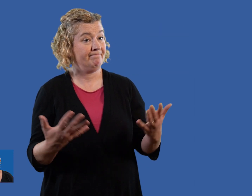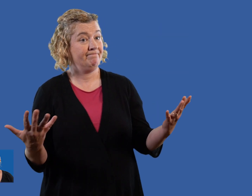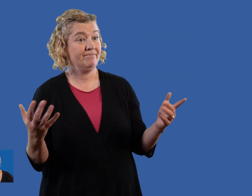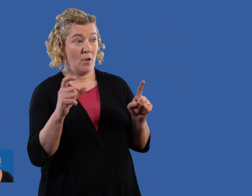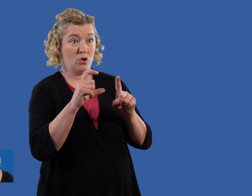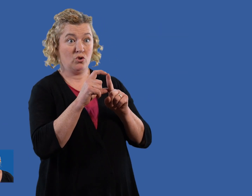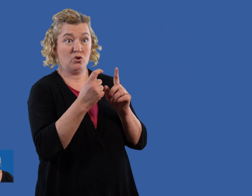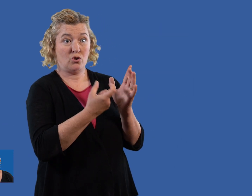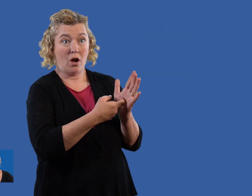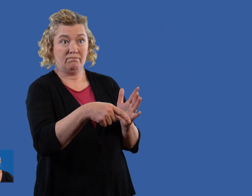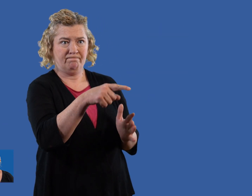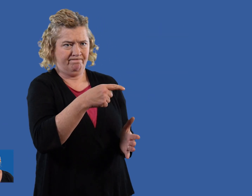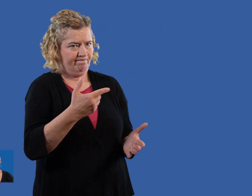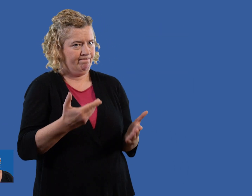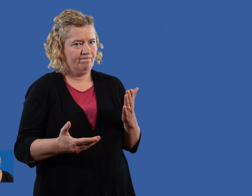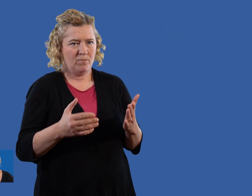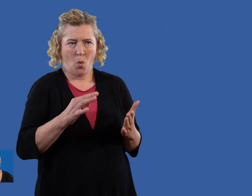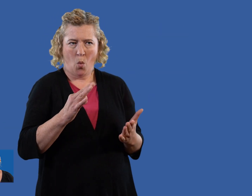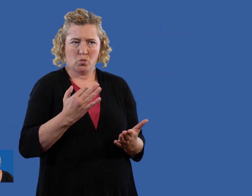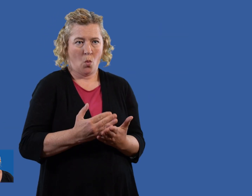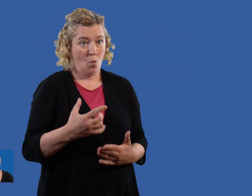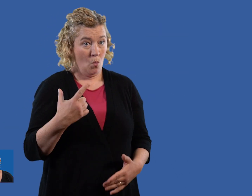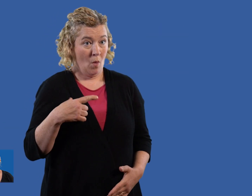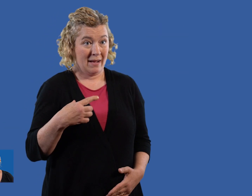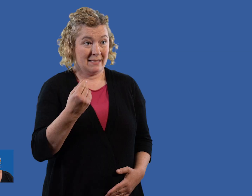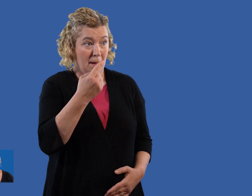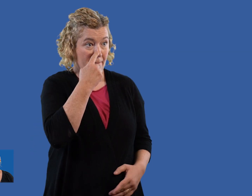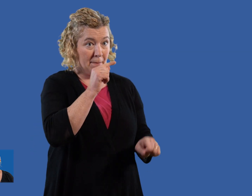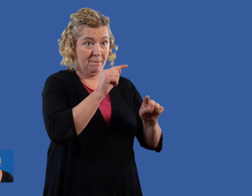Yeah, doctors aren't sure why some people get PTSD.